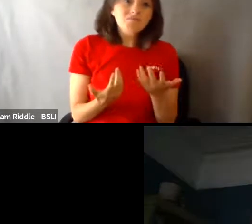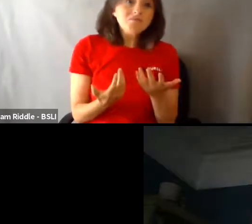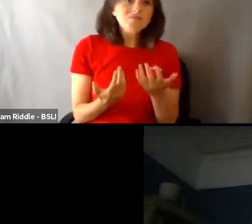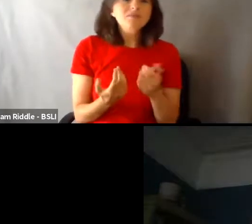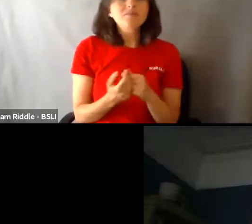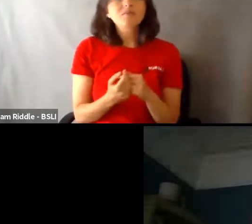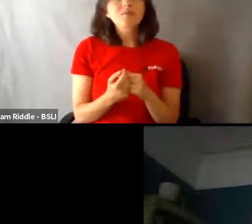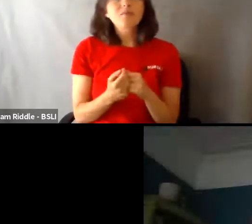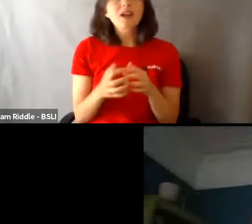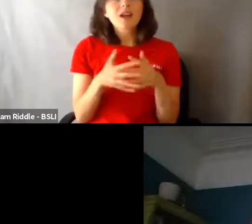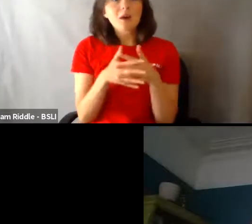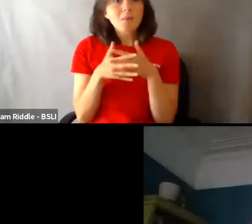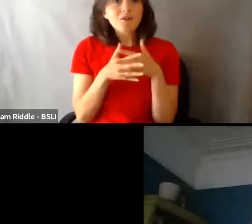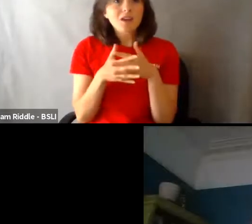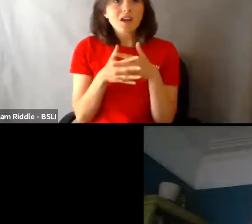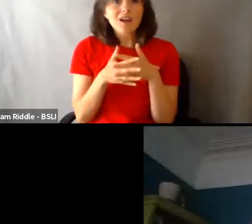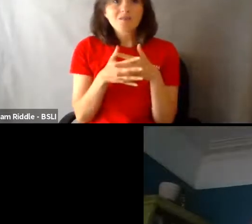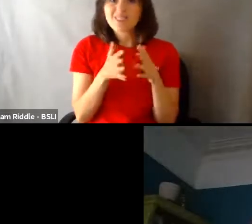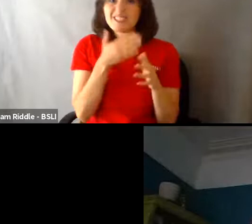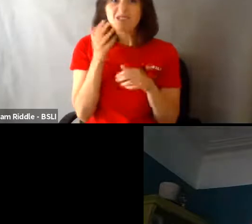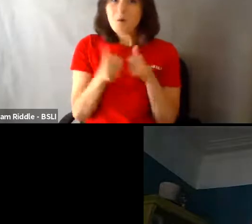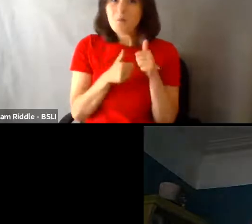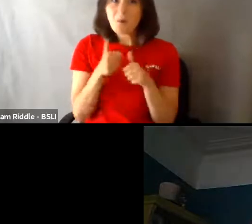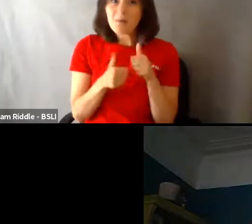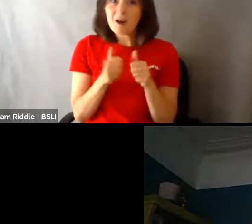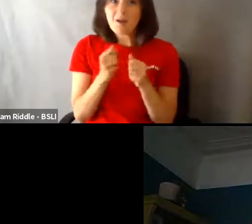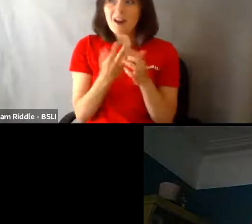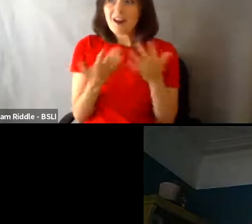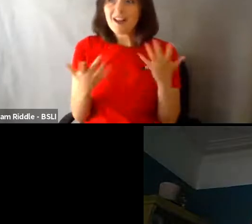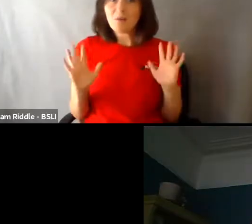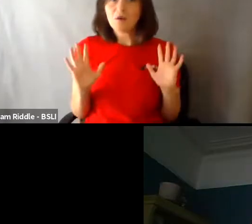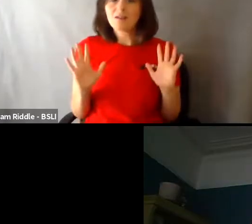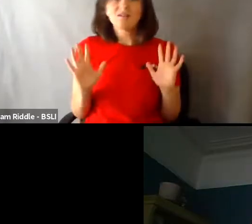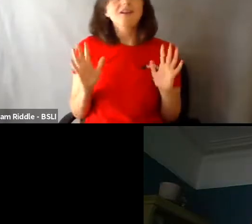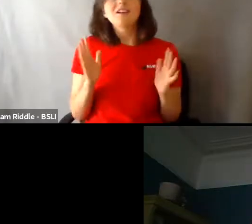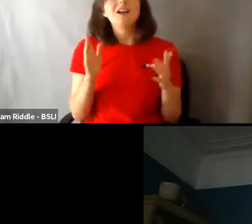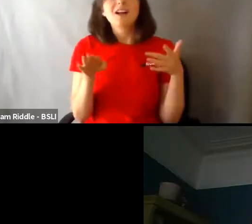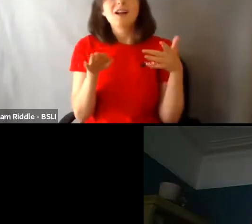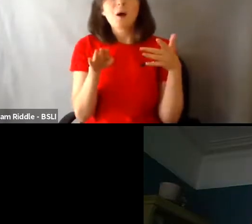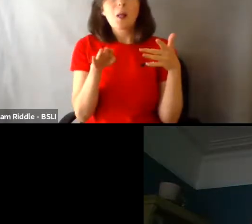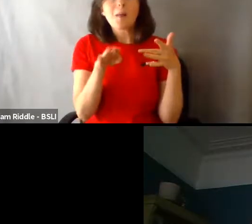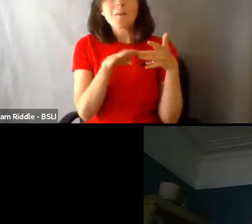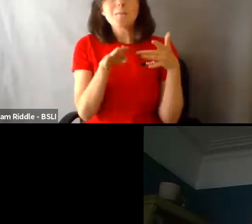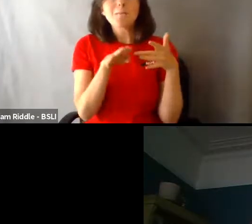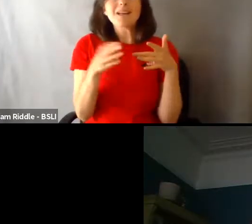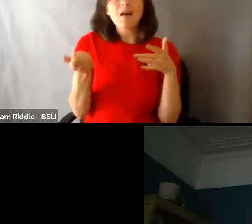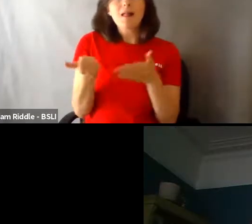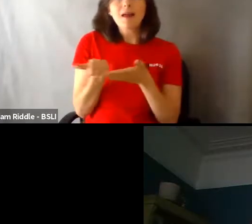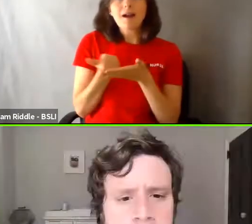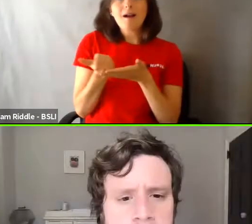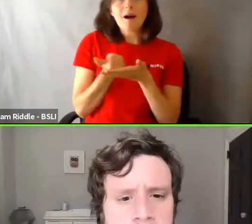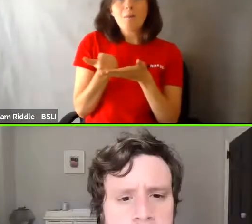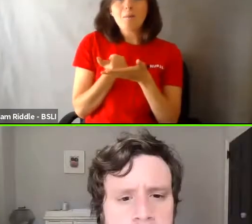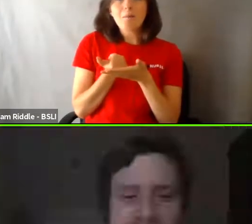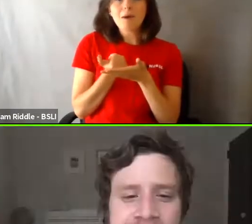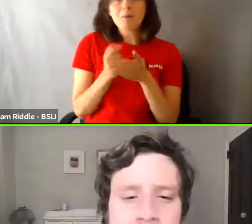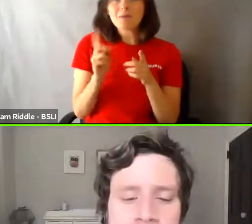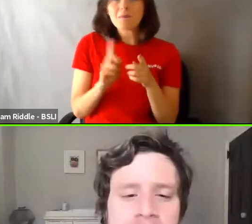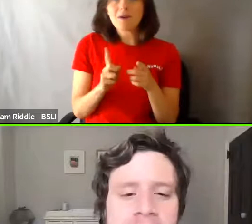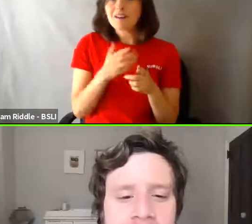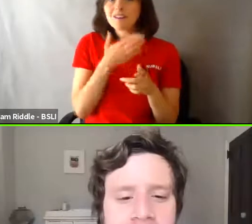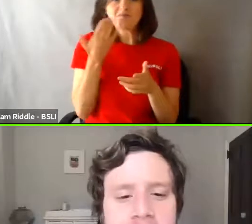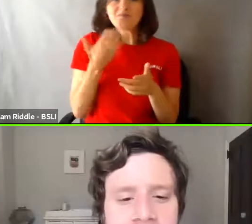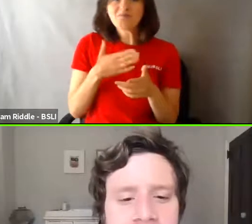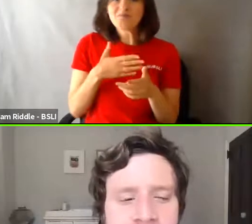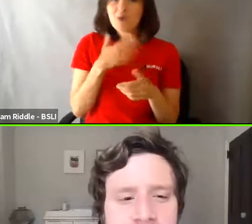in the U.S., it's not popular among anyone, certainly not middle income people. So it's a little bit of a different question here.